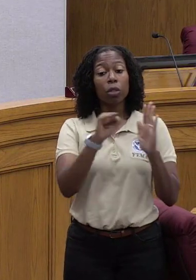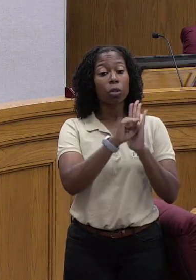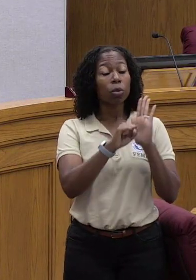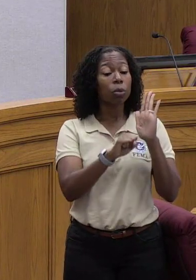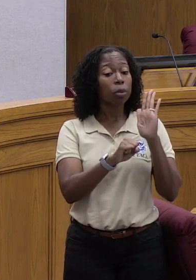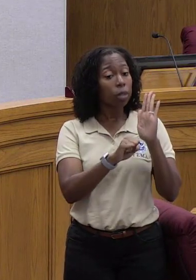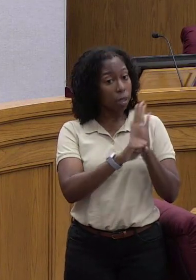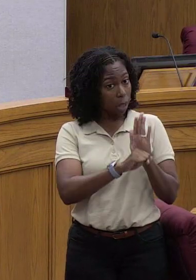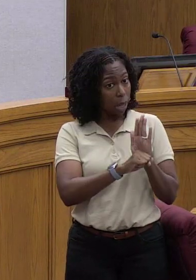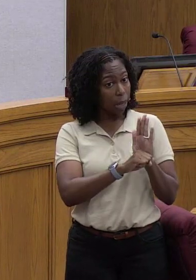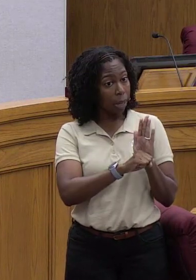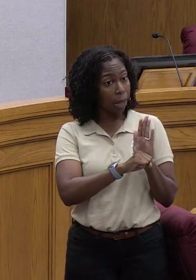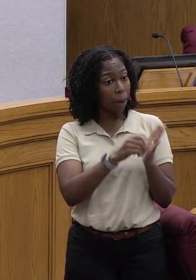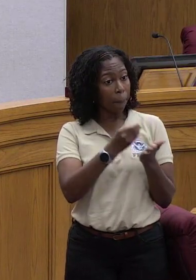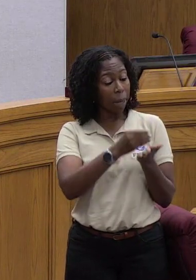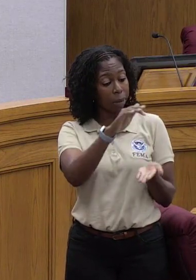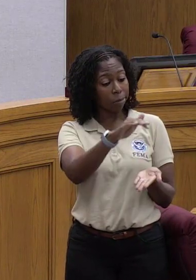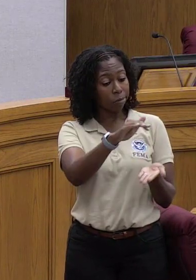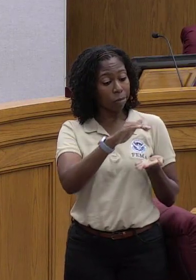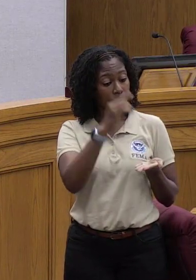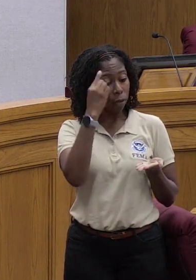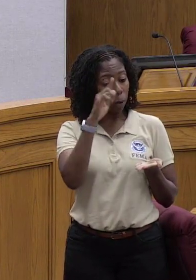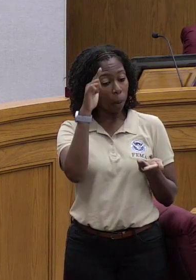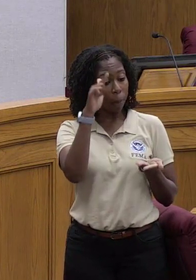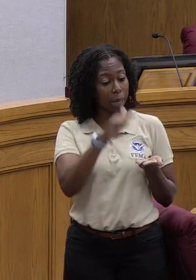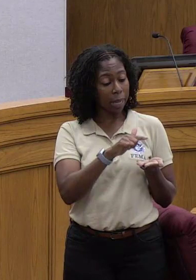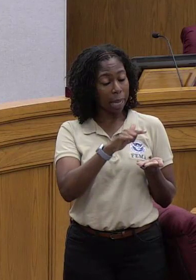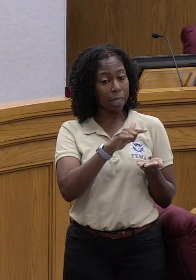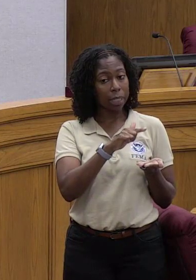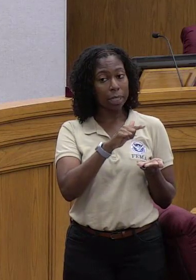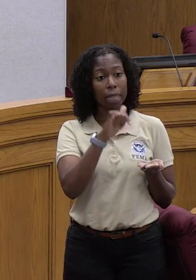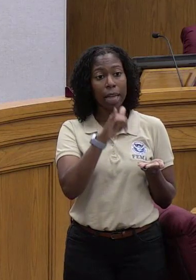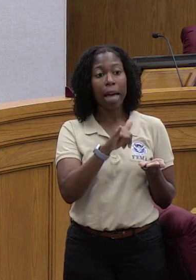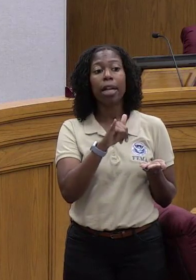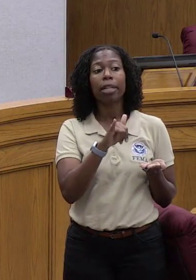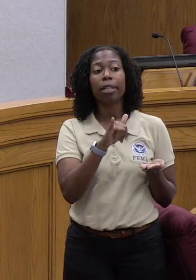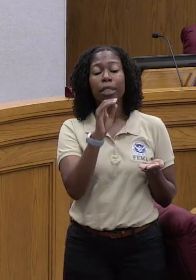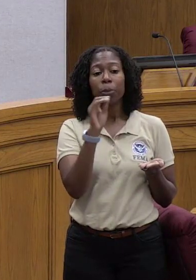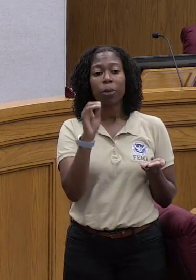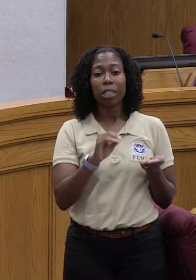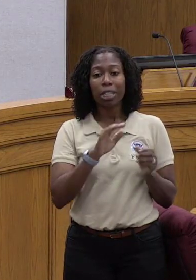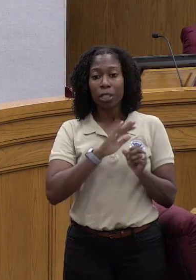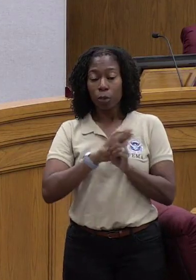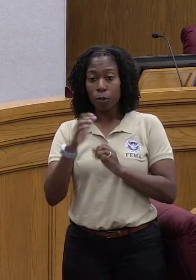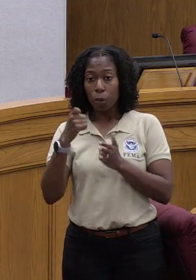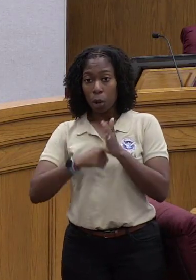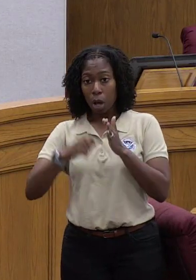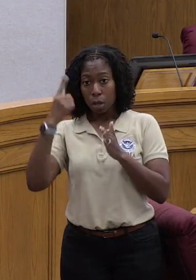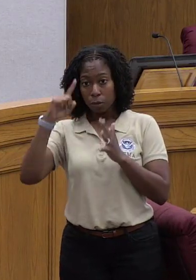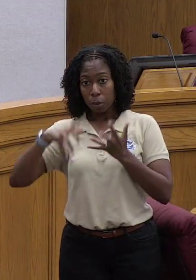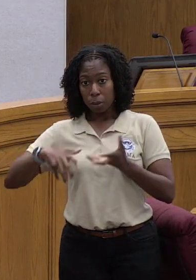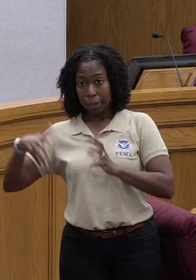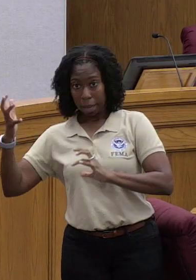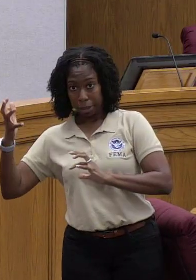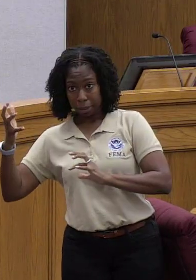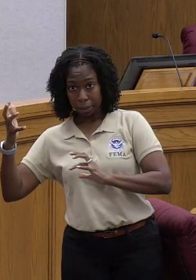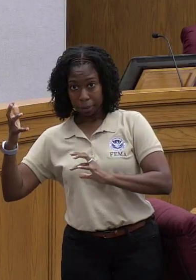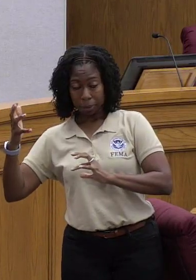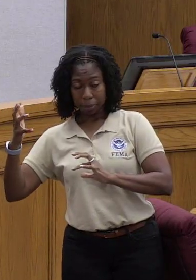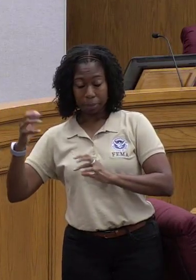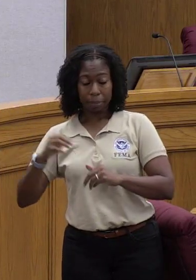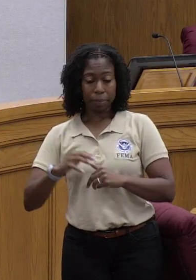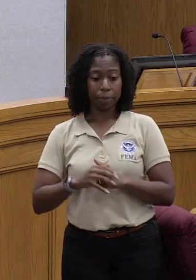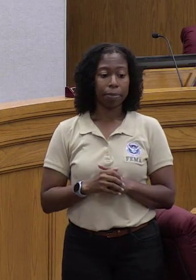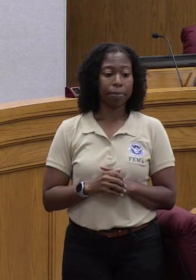dollars, that's going to be a percentage of what the total cost of this disaster ends up being. And the